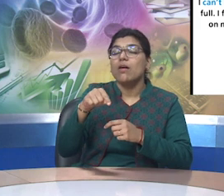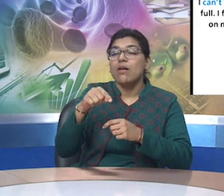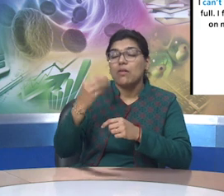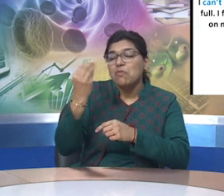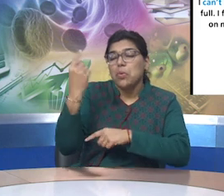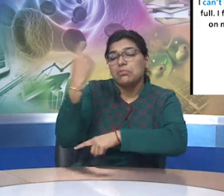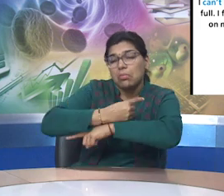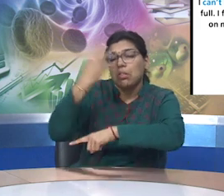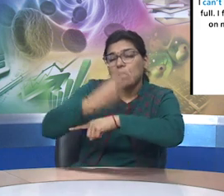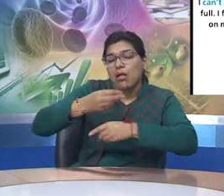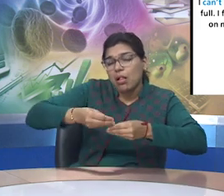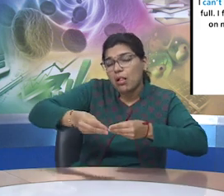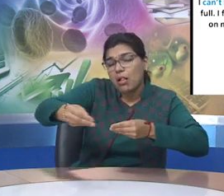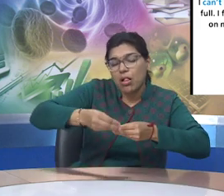found a